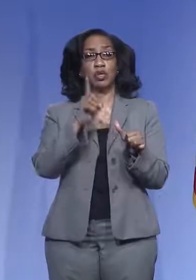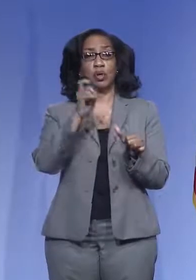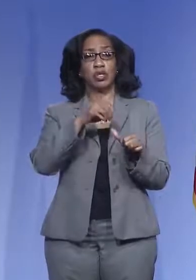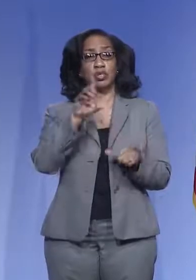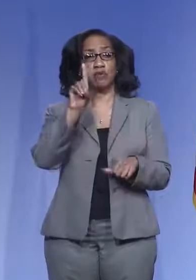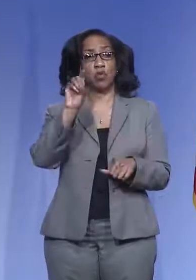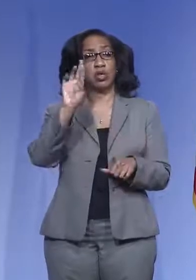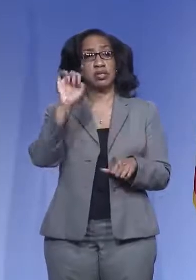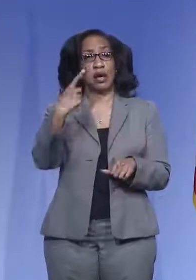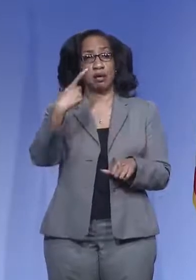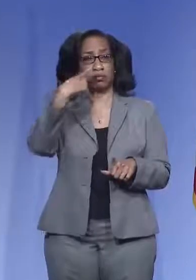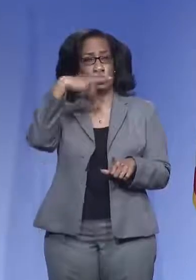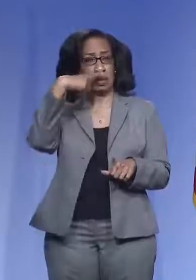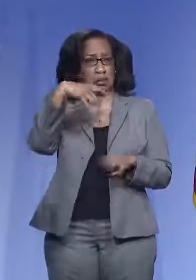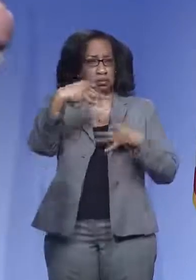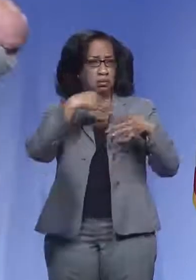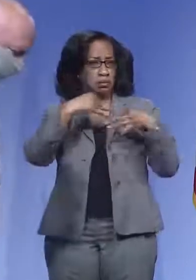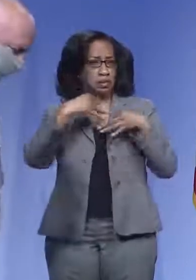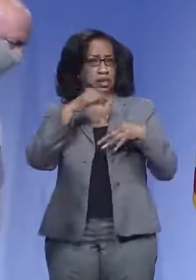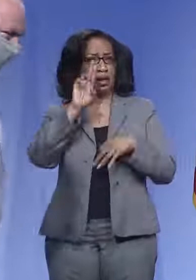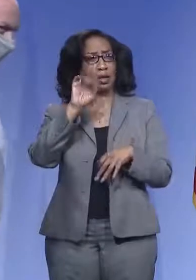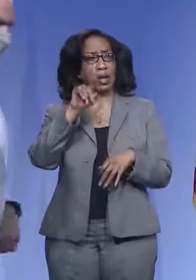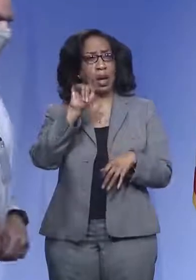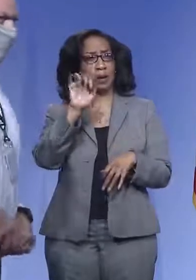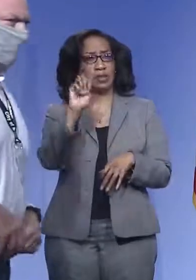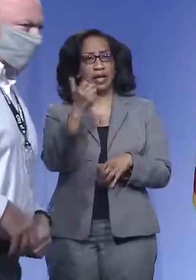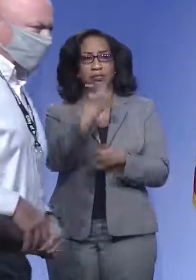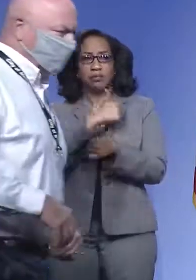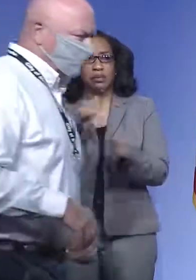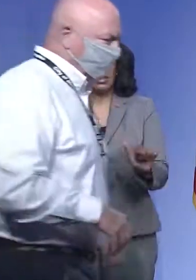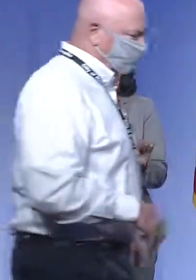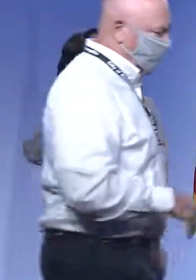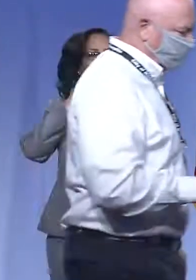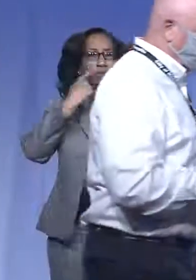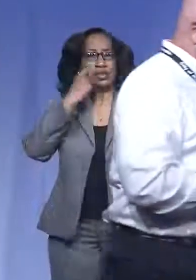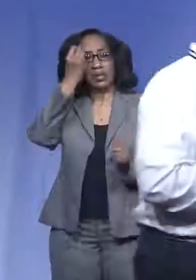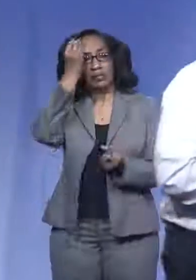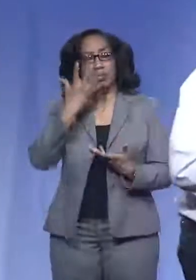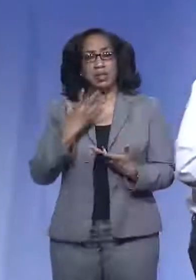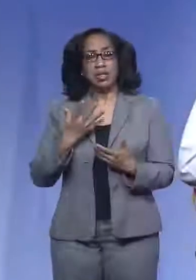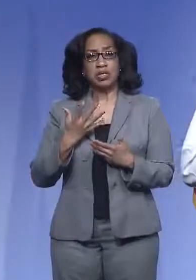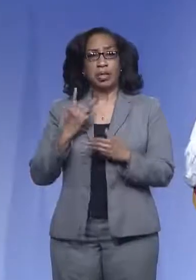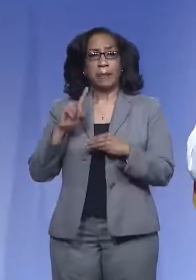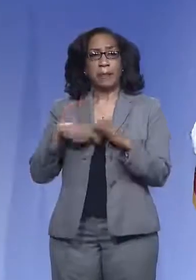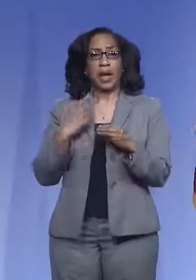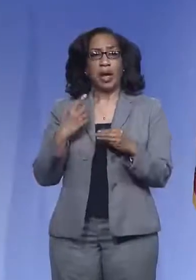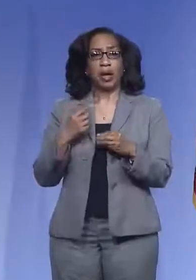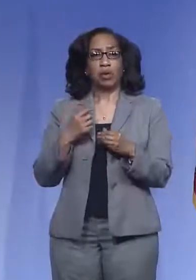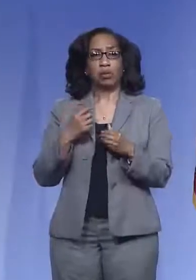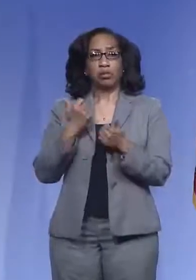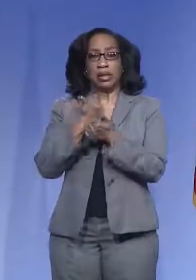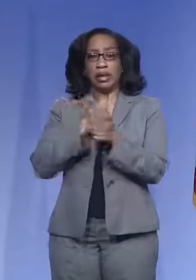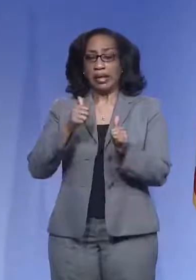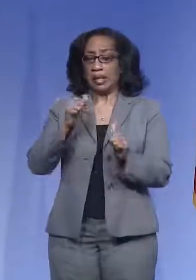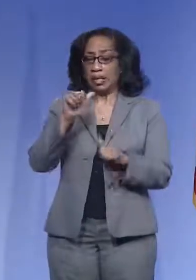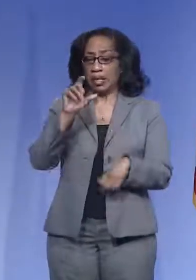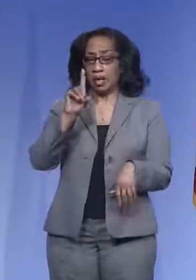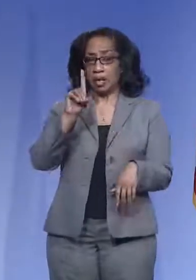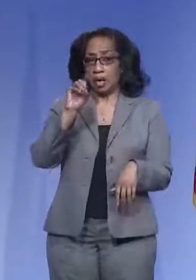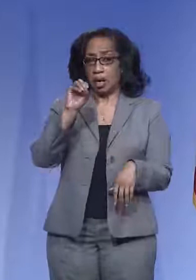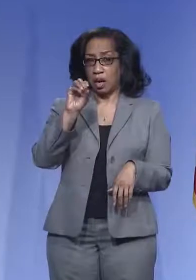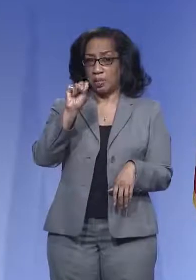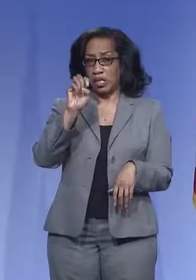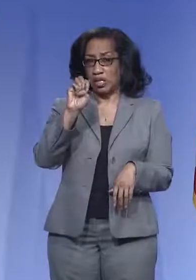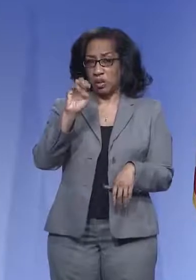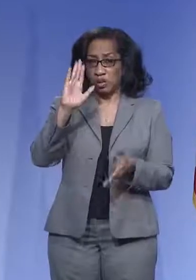you could just provide us an update, any latest development regarding any doses potentially scaled back,